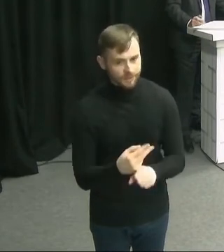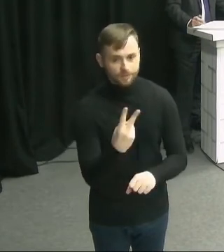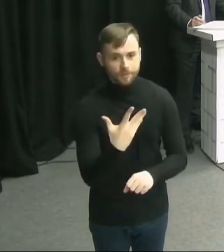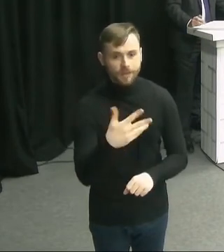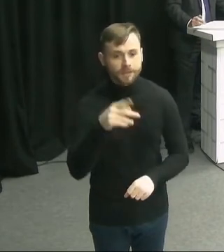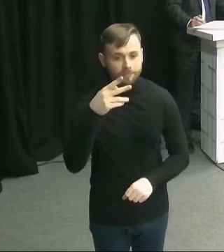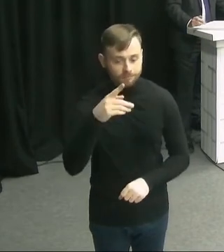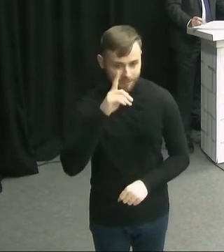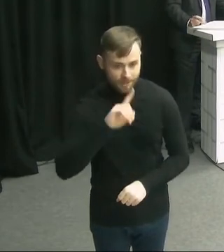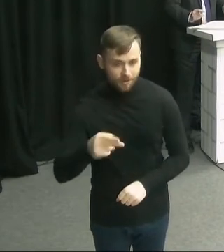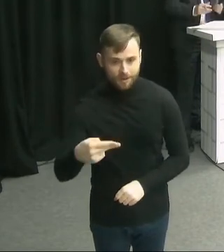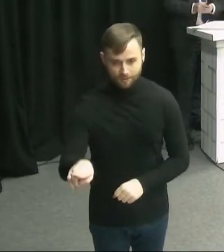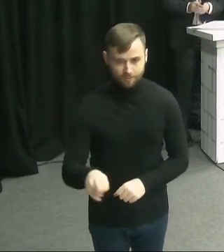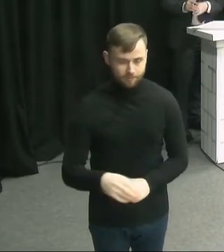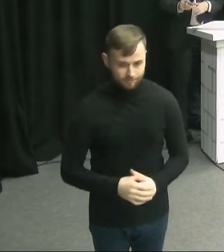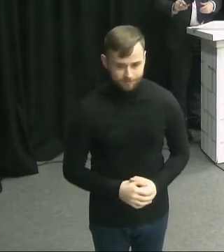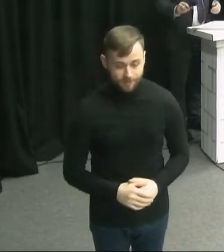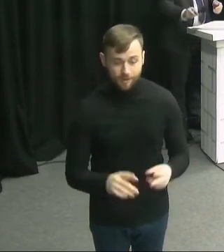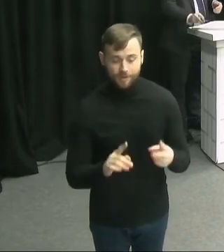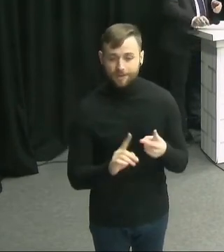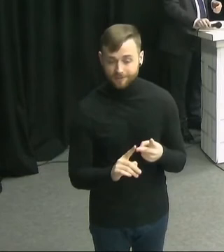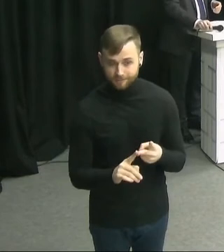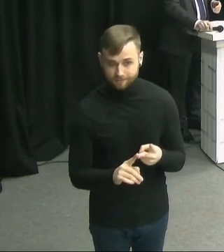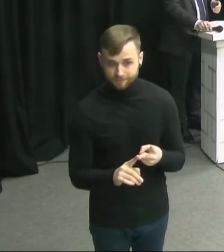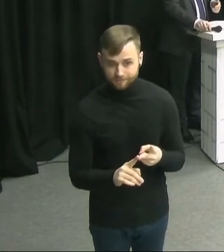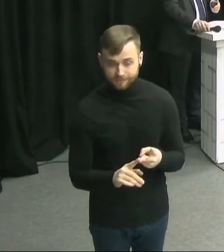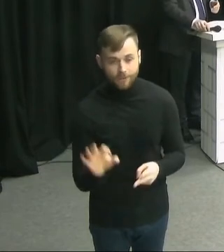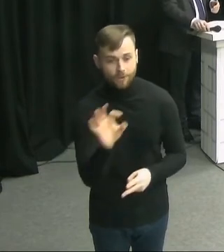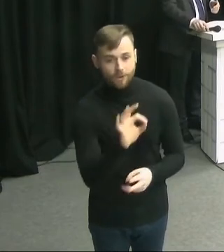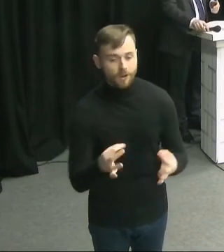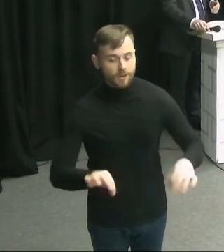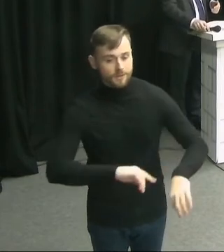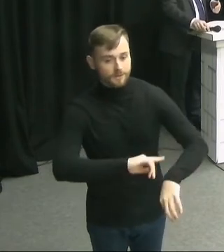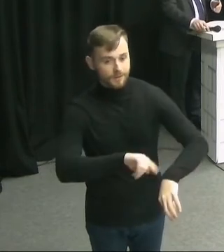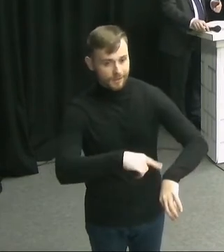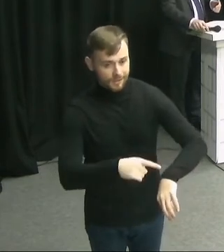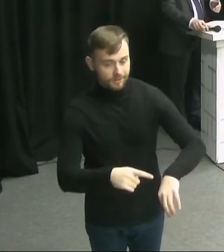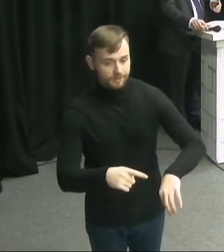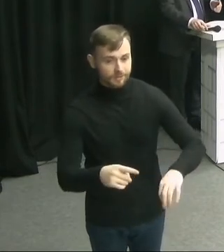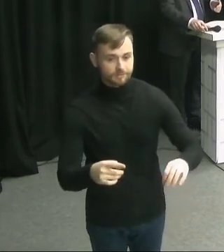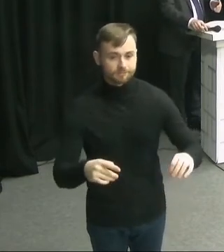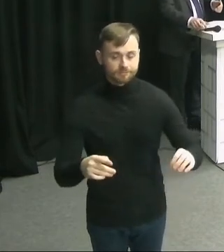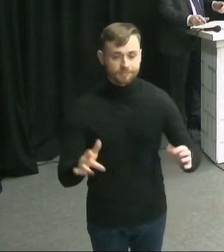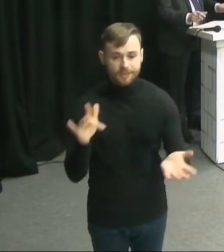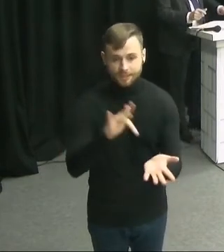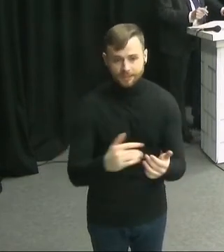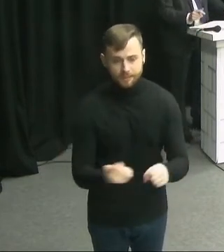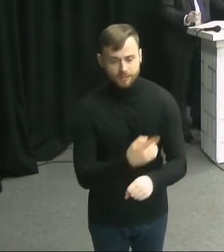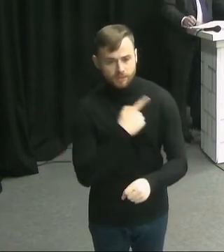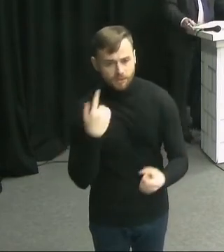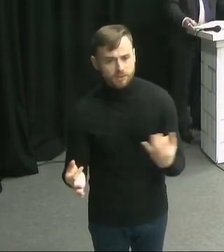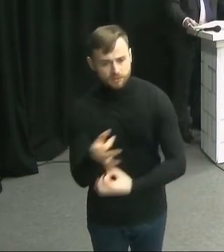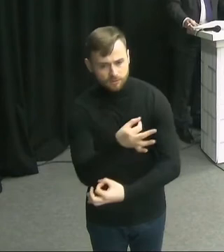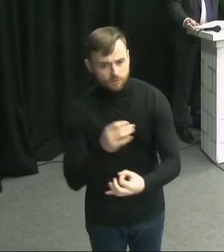Professor Żukowskas, I will fight till the end, as in the World Championship, but I cannot promise you that because we need 25